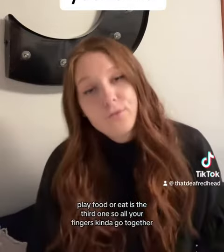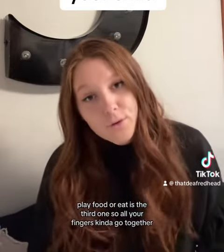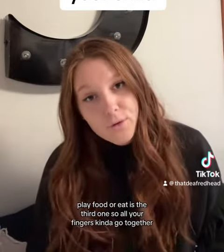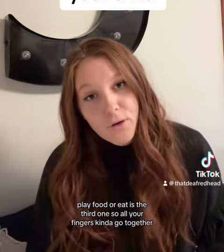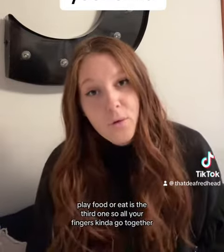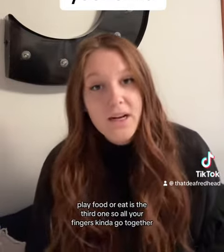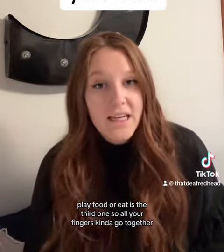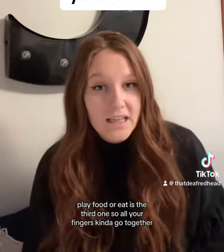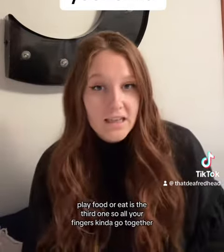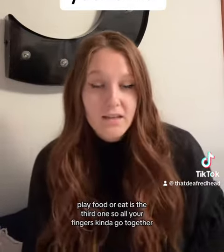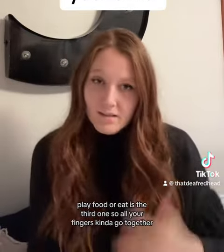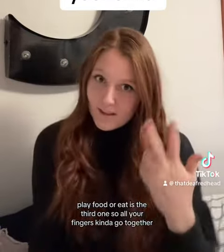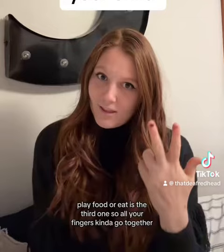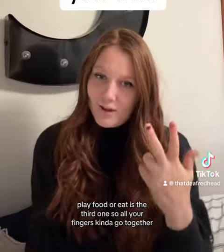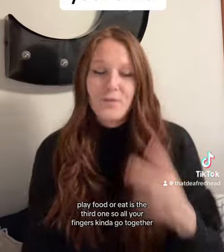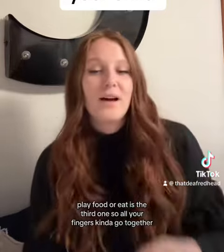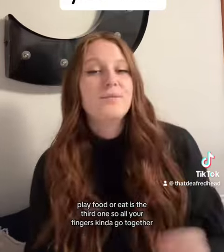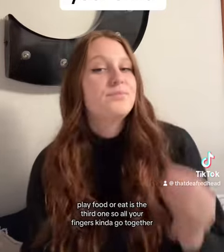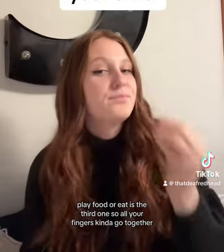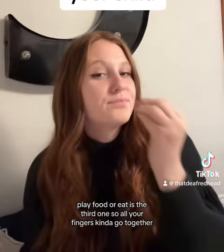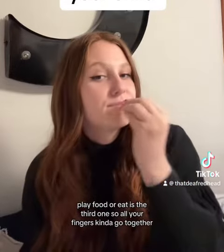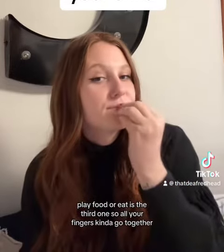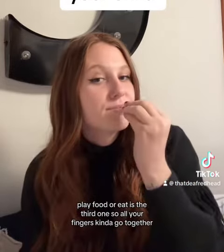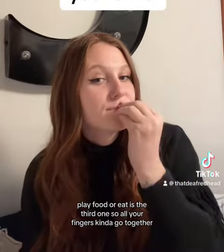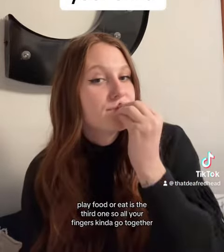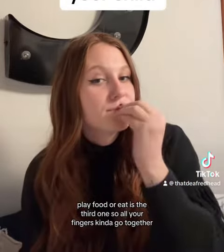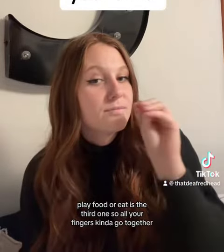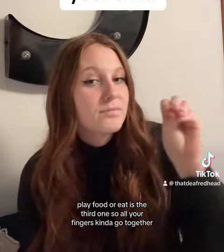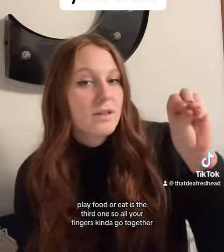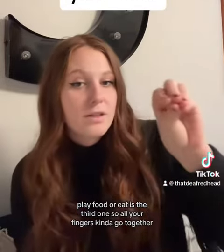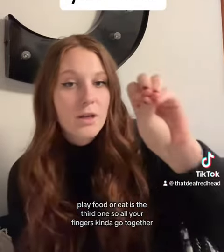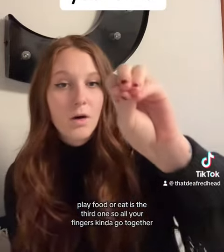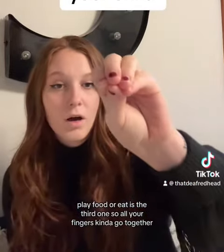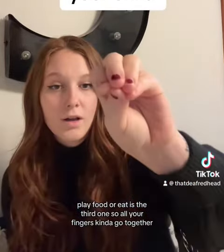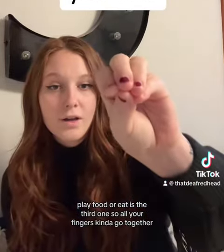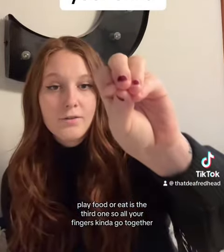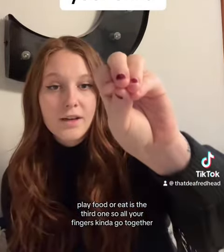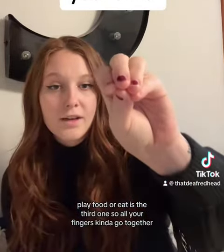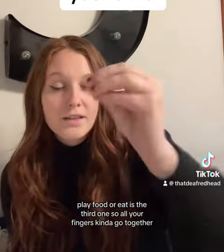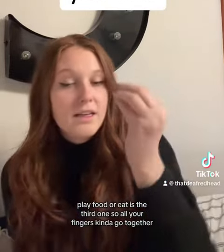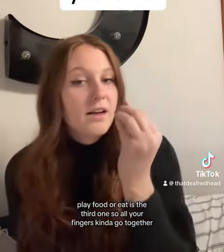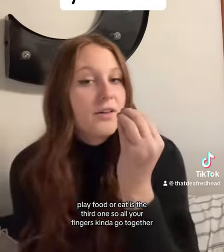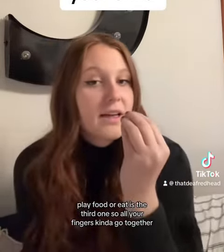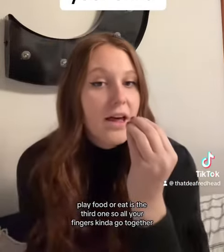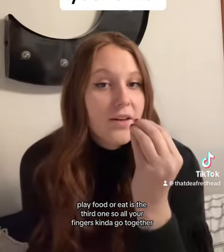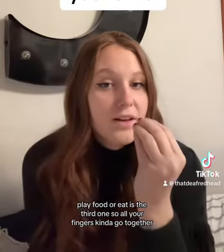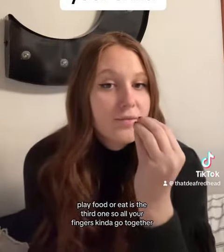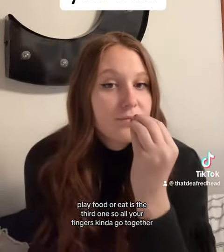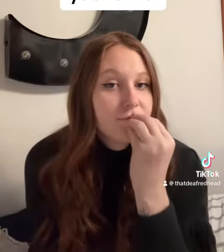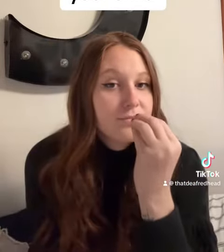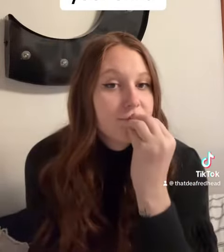Food or eat is the third one. So all your fingers kind of go together.